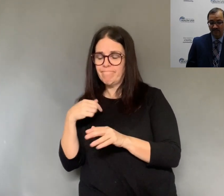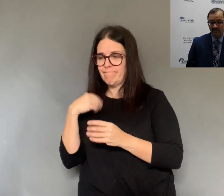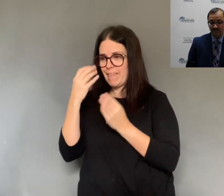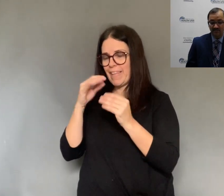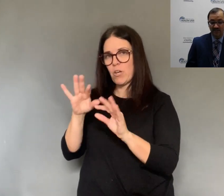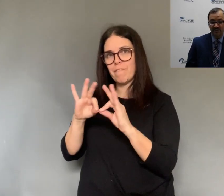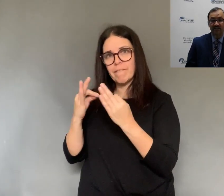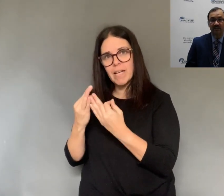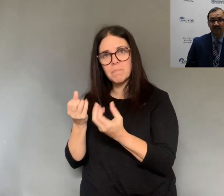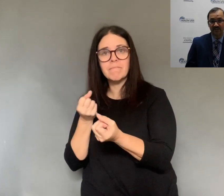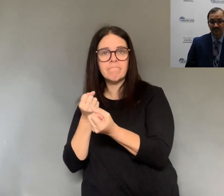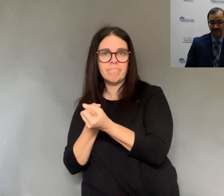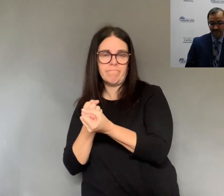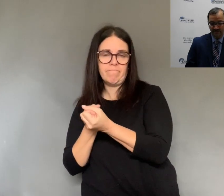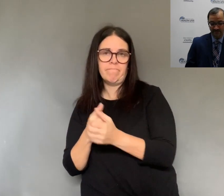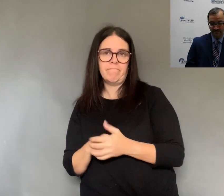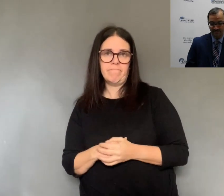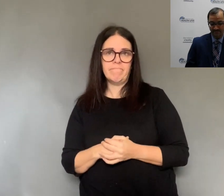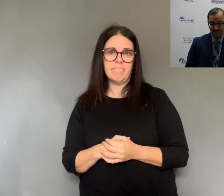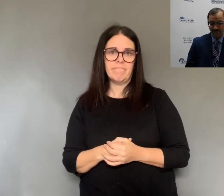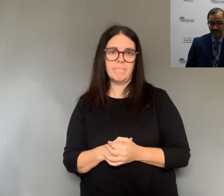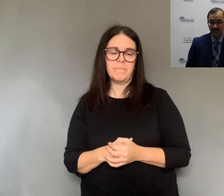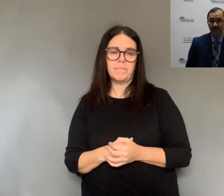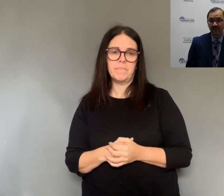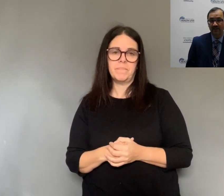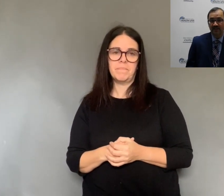our thoughts and prayers are with the family.